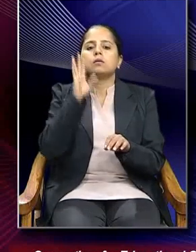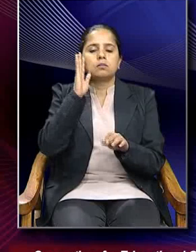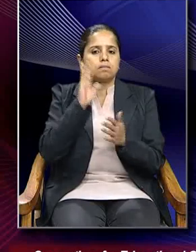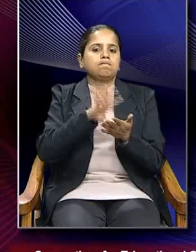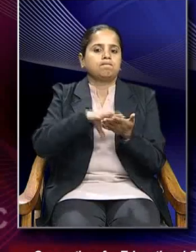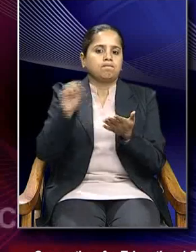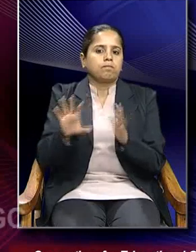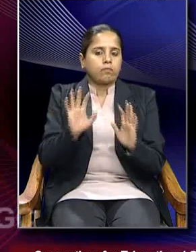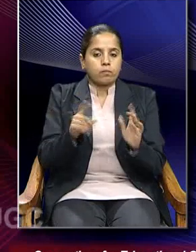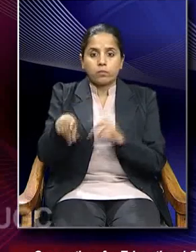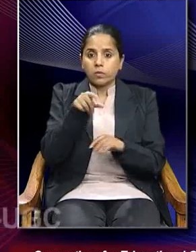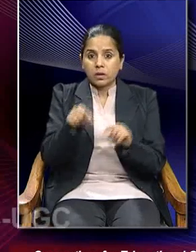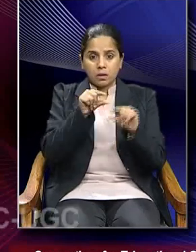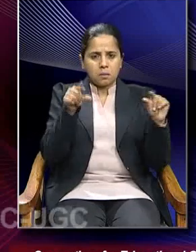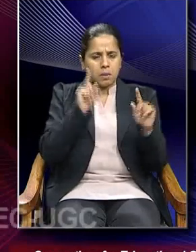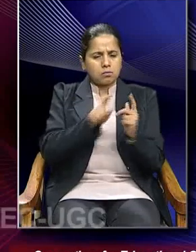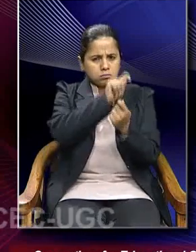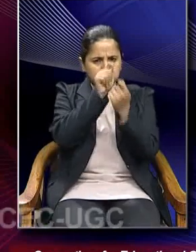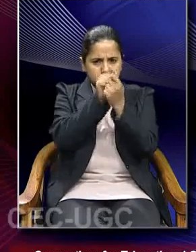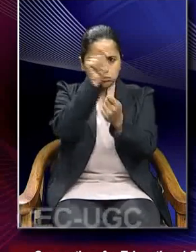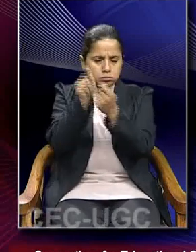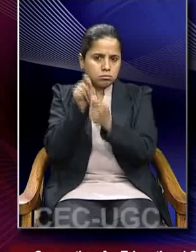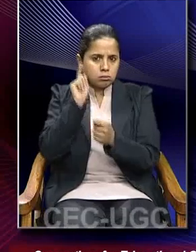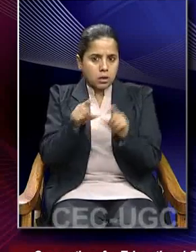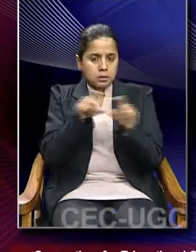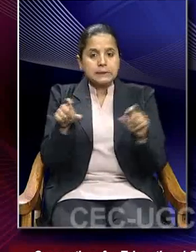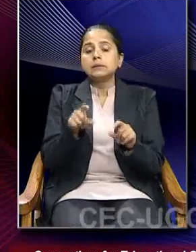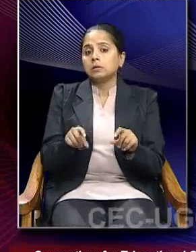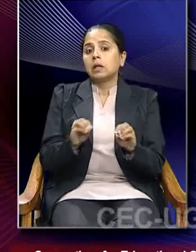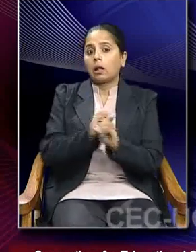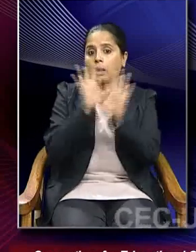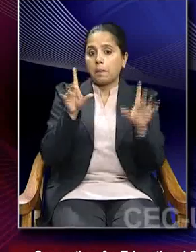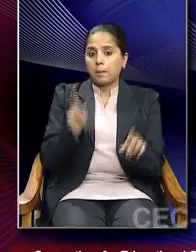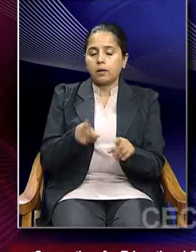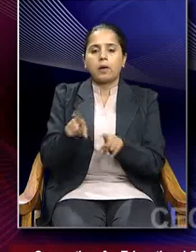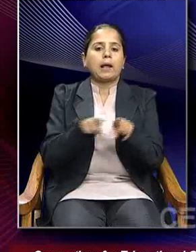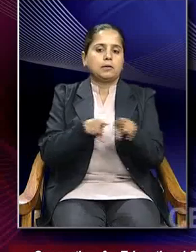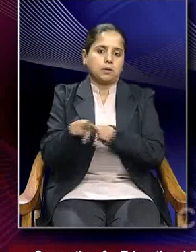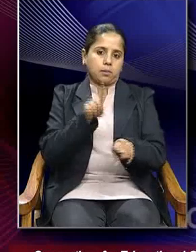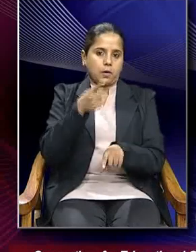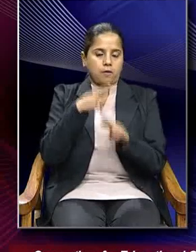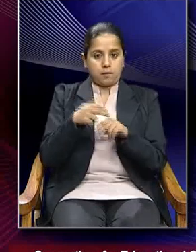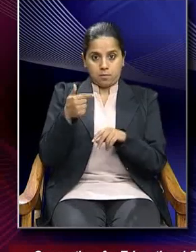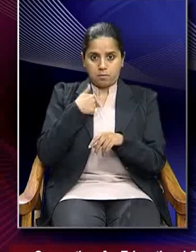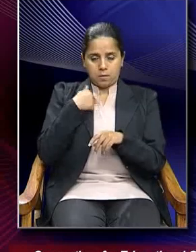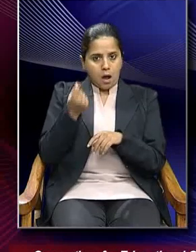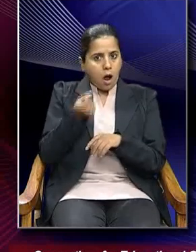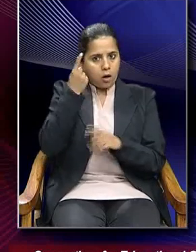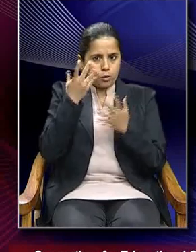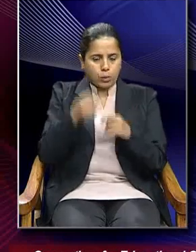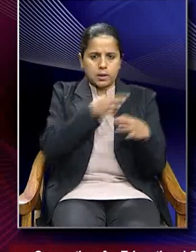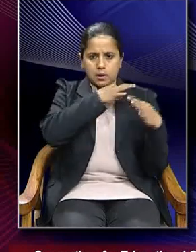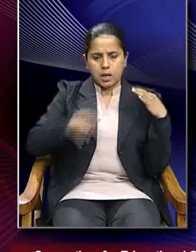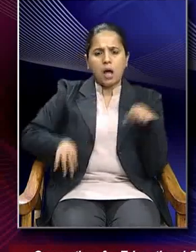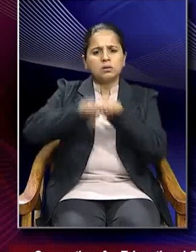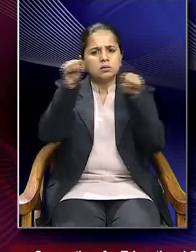be very specific and also clear. So for example, if I were to understand caste